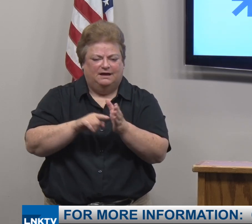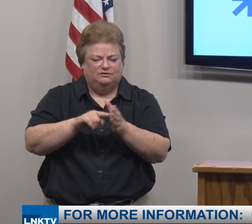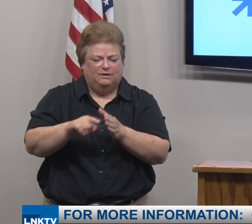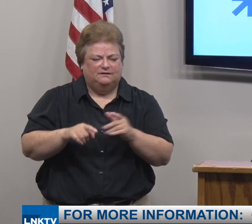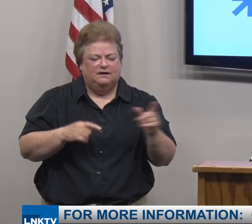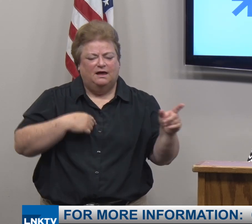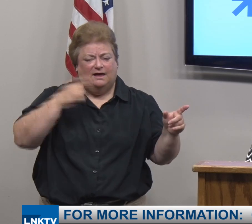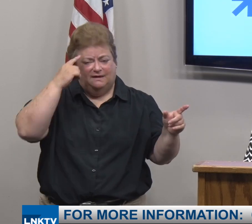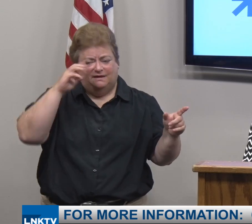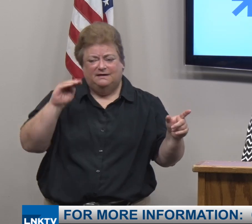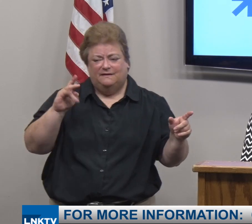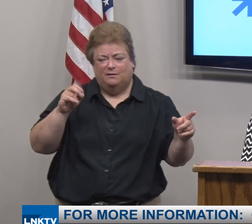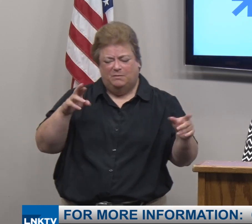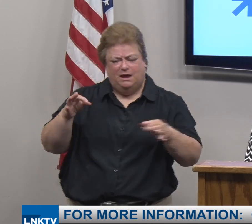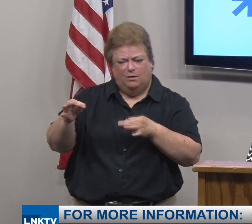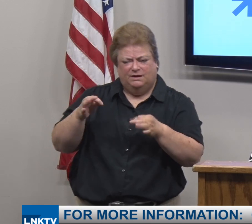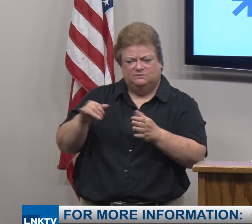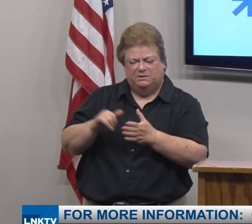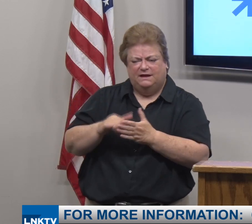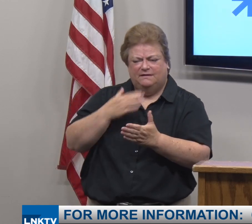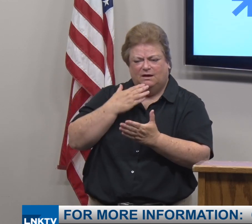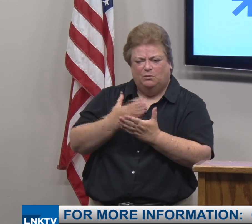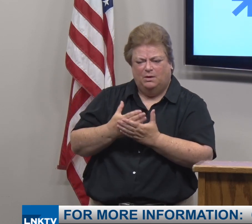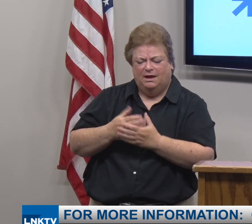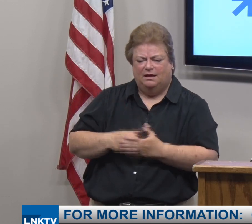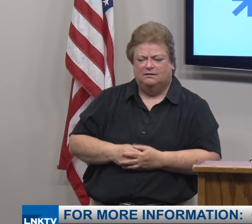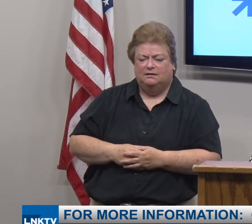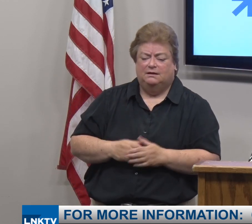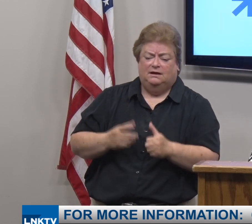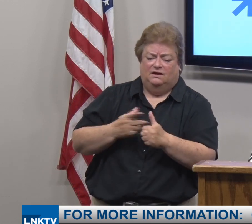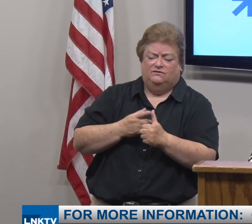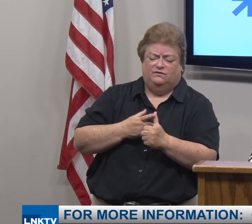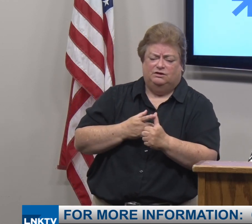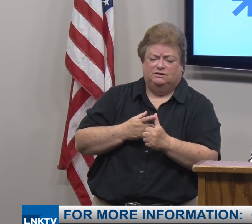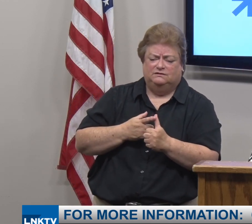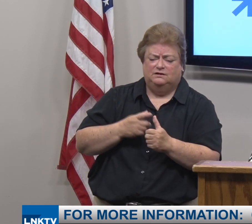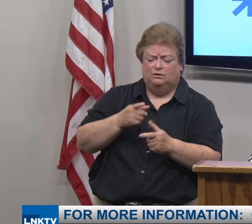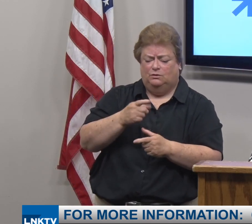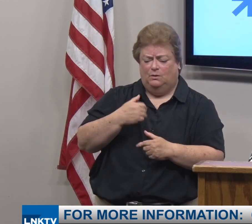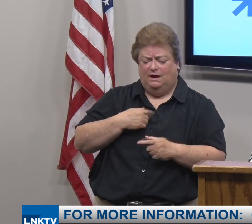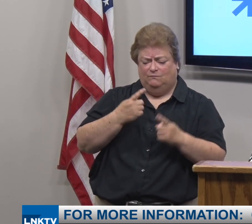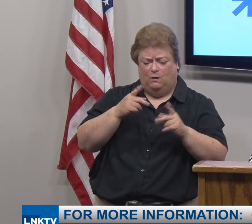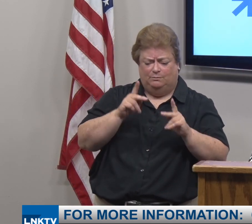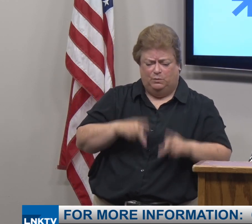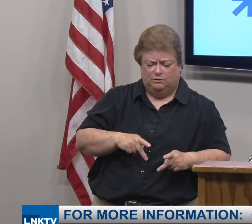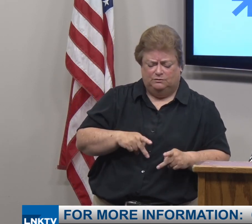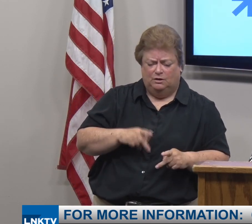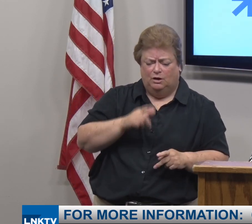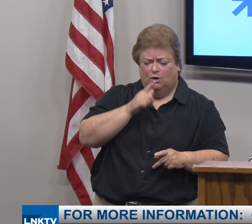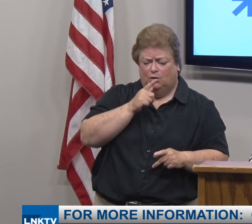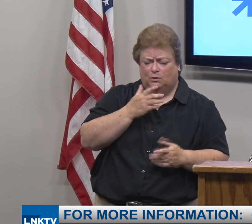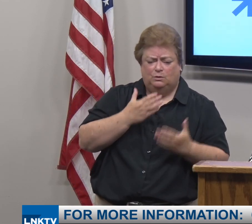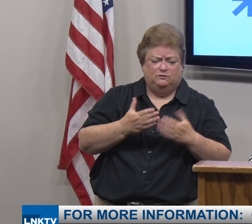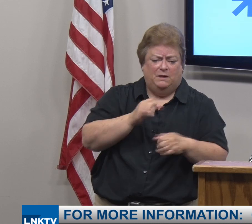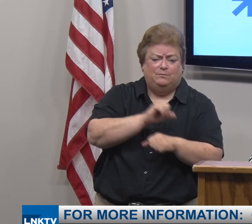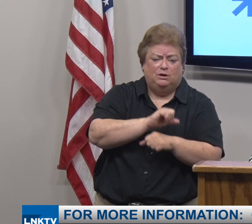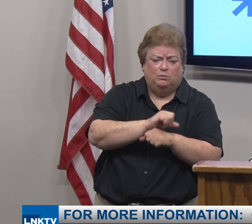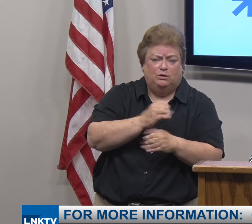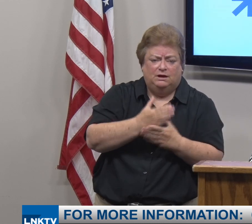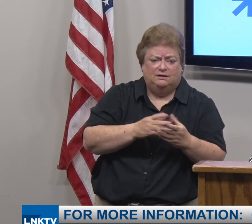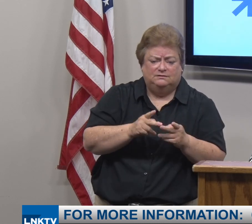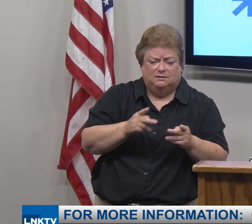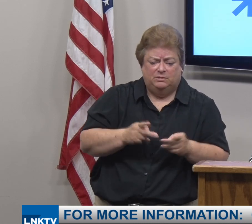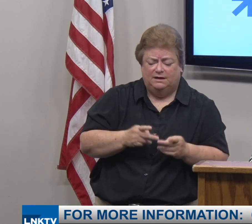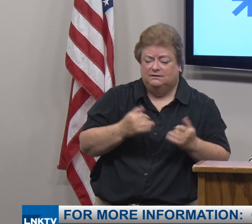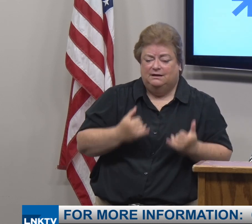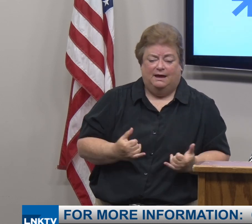that really well in talking about what that does is, first of all, you have an individual who's probably employed somewhere and is not able